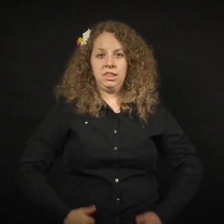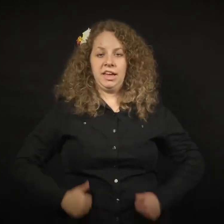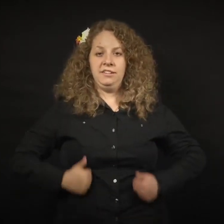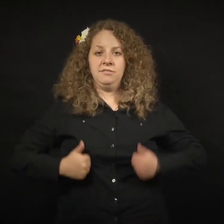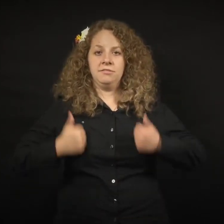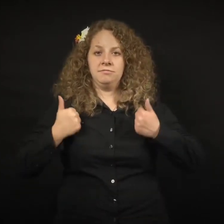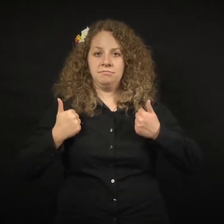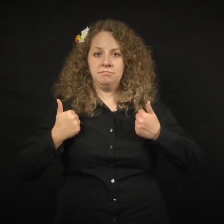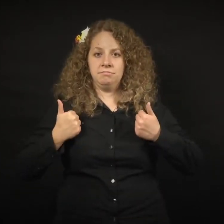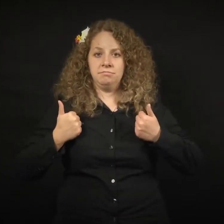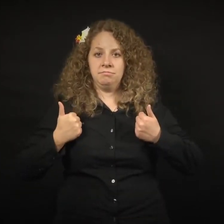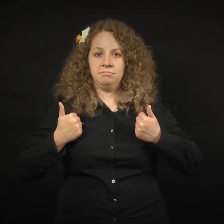Life.